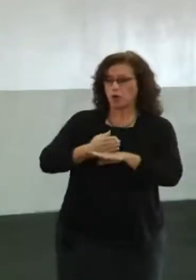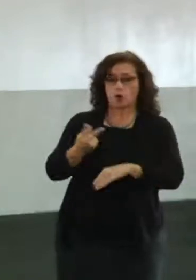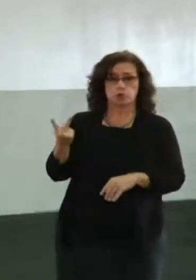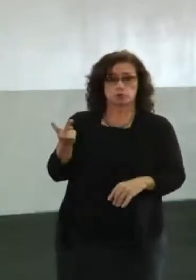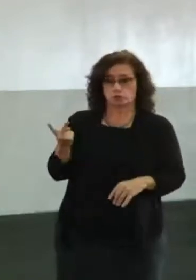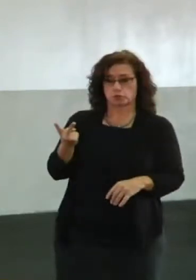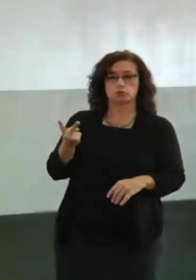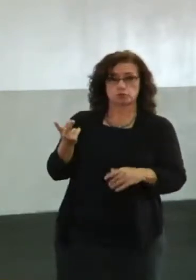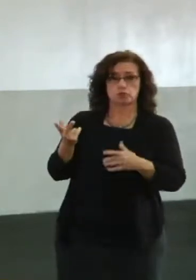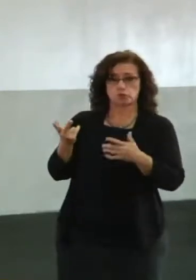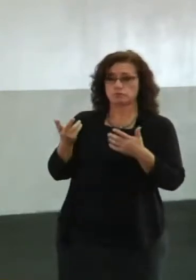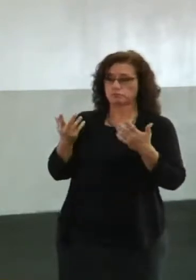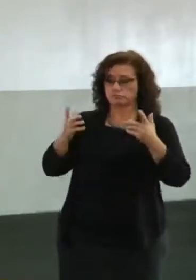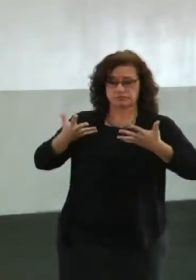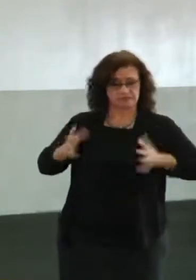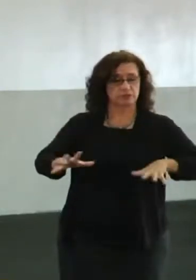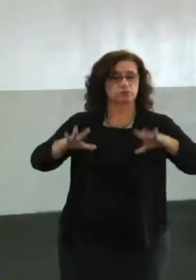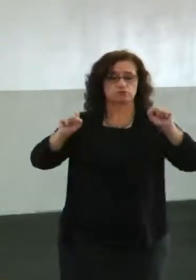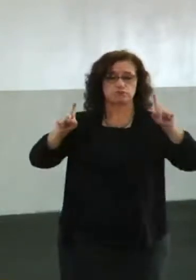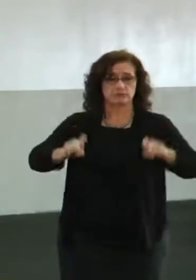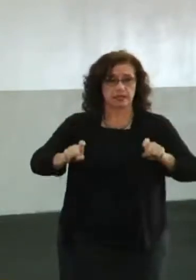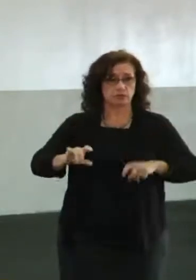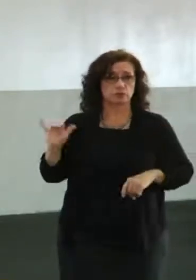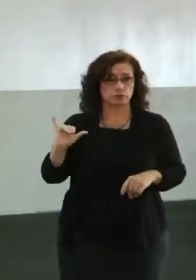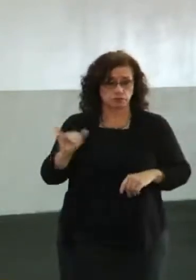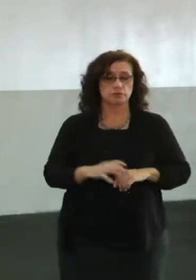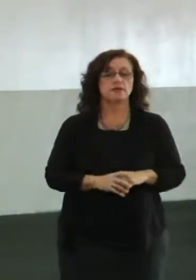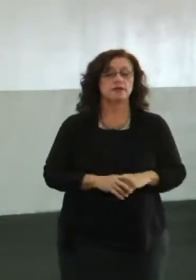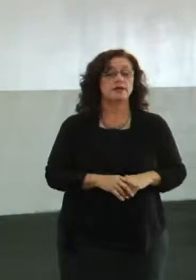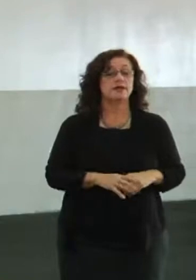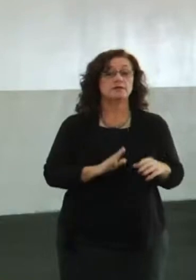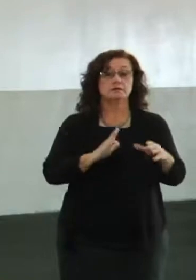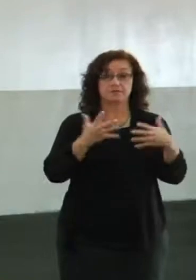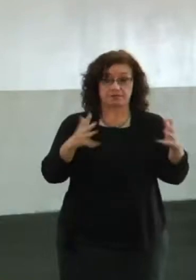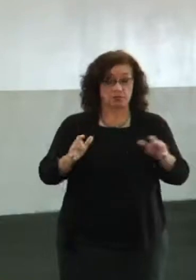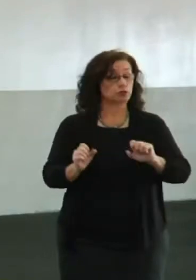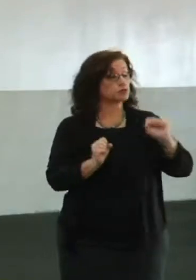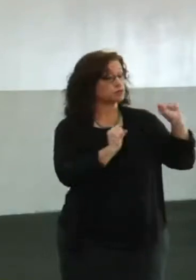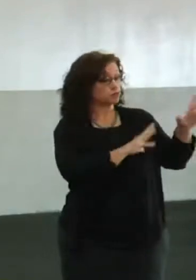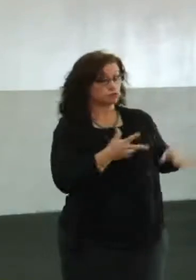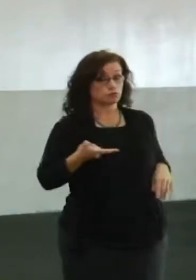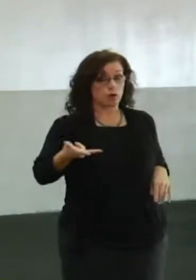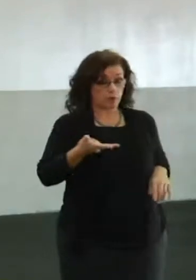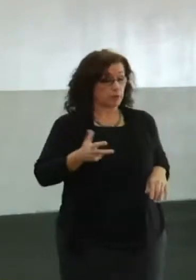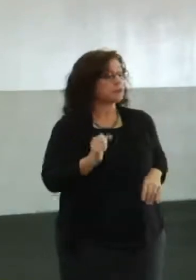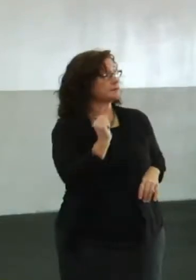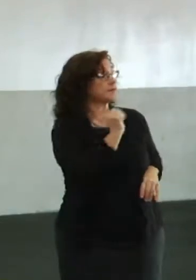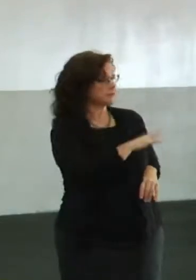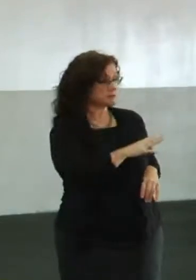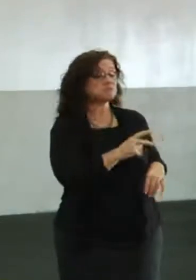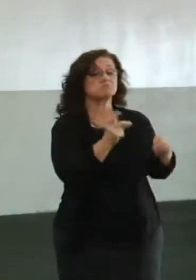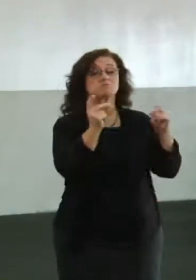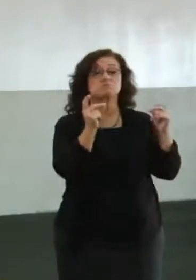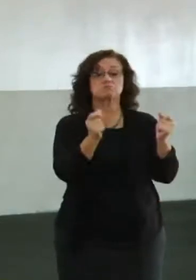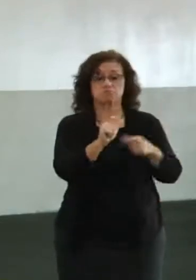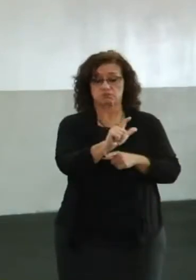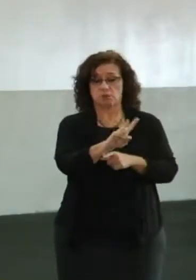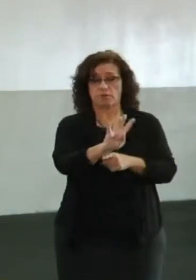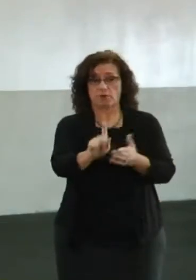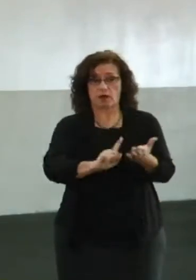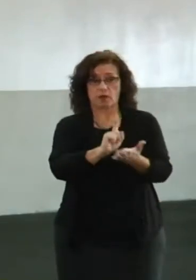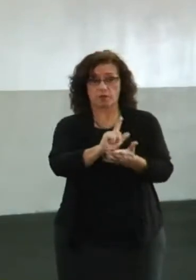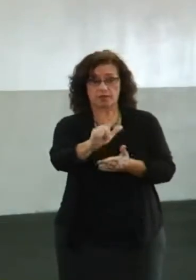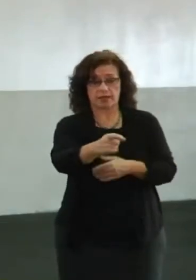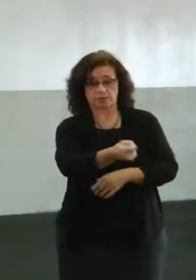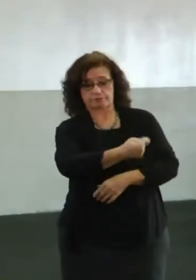And I was able to get a text with the information in regards to my negative COVID testing within 24 hours. We